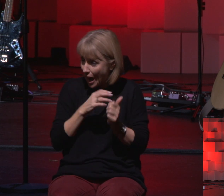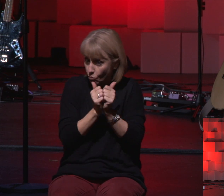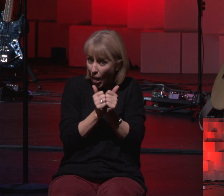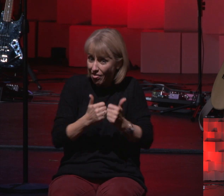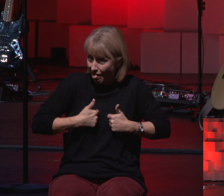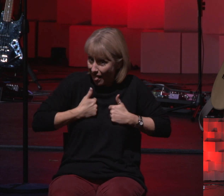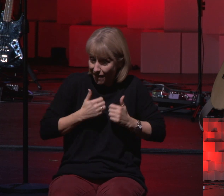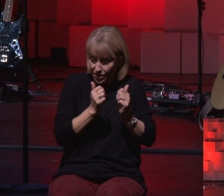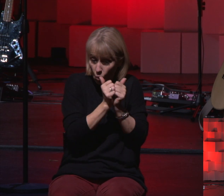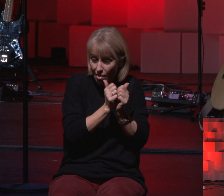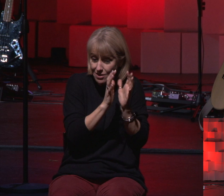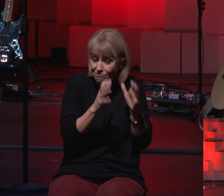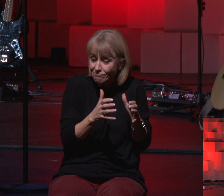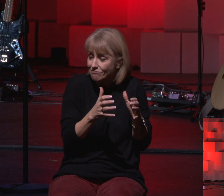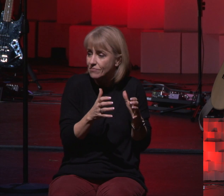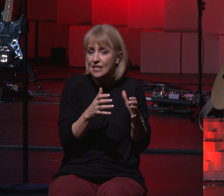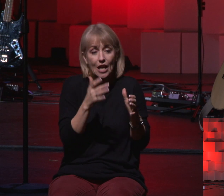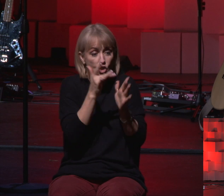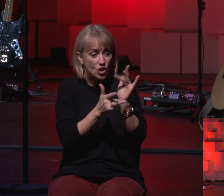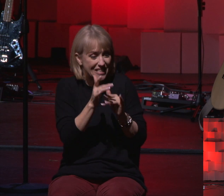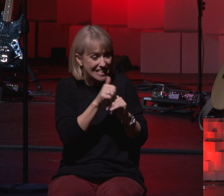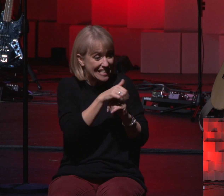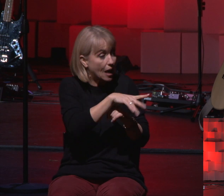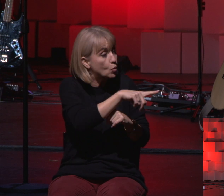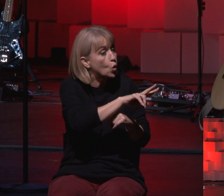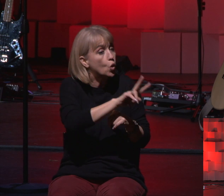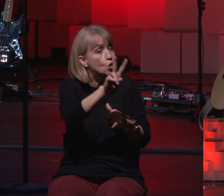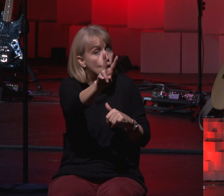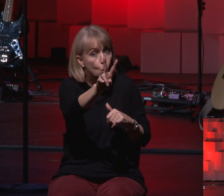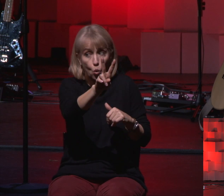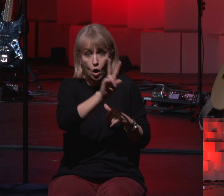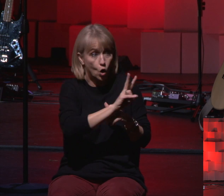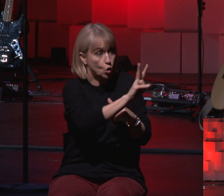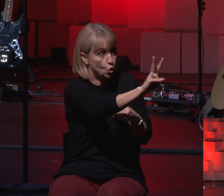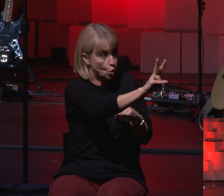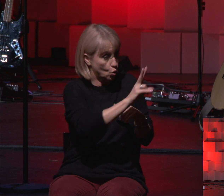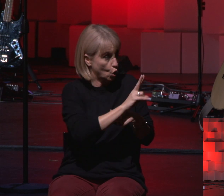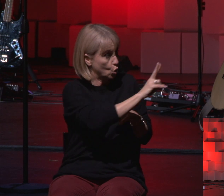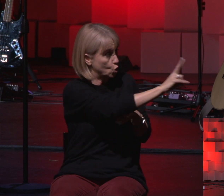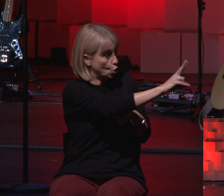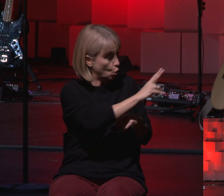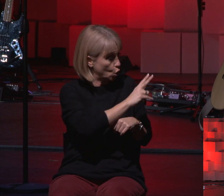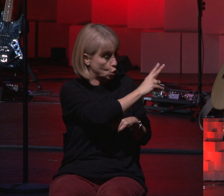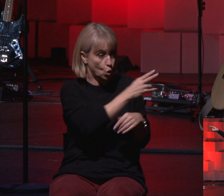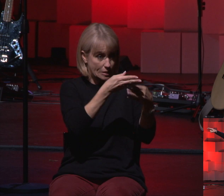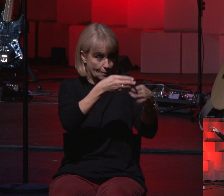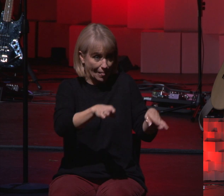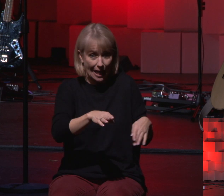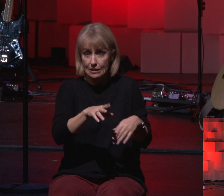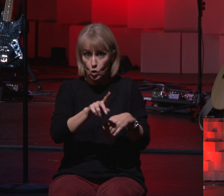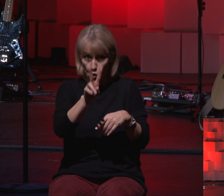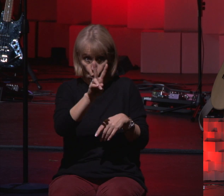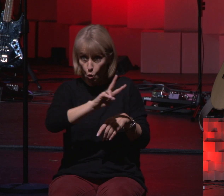another gospel tells us He actually sent them out in twos. So it's two by two by two. He sent them out, divide them up, said, you two, you go